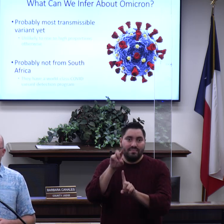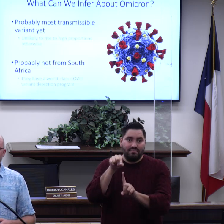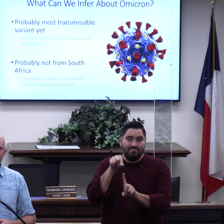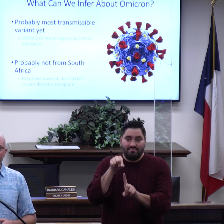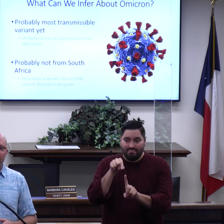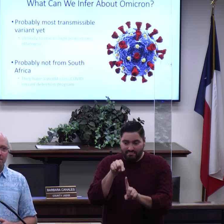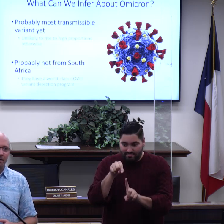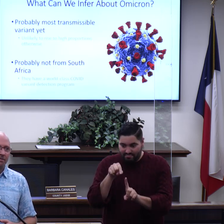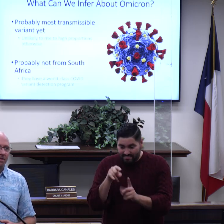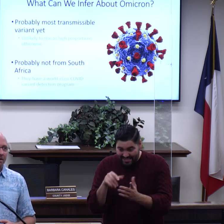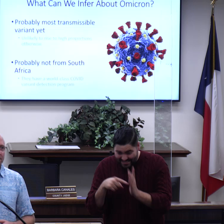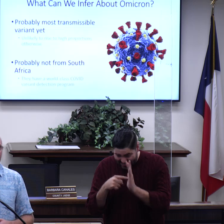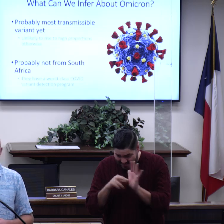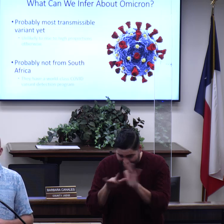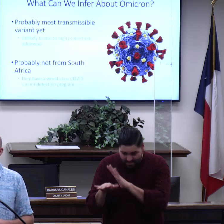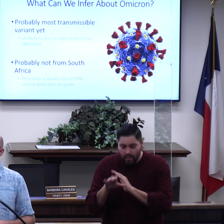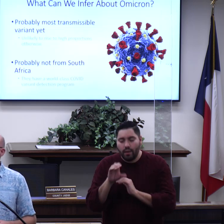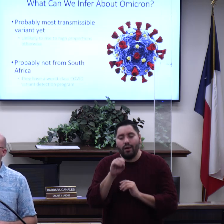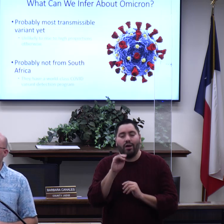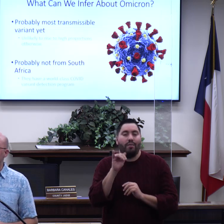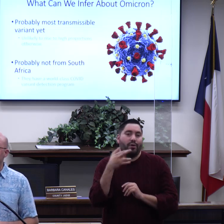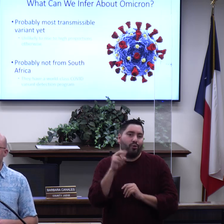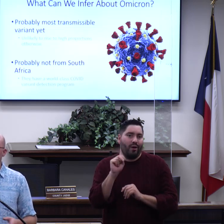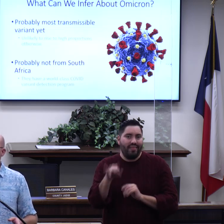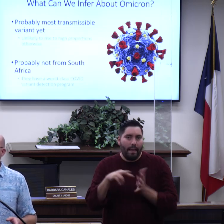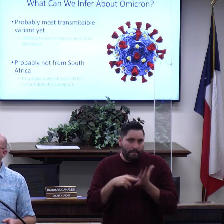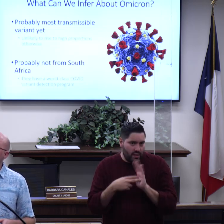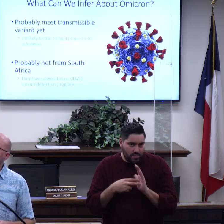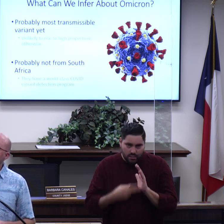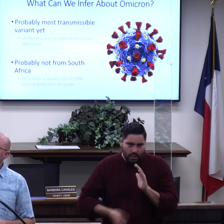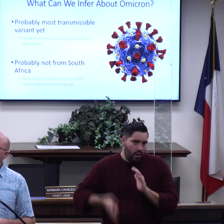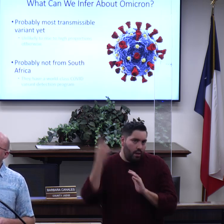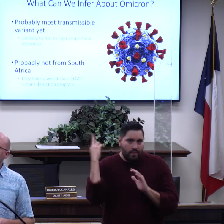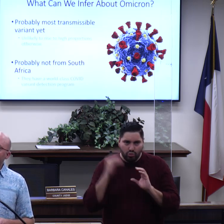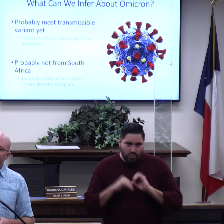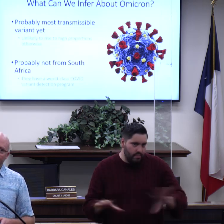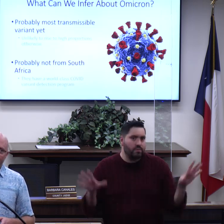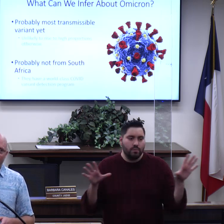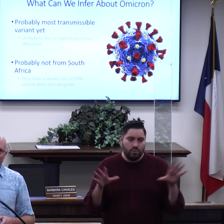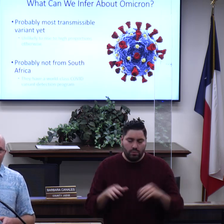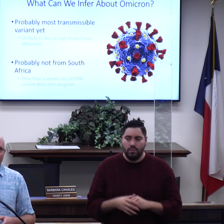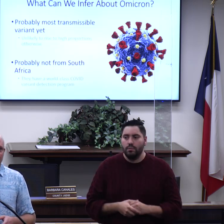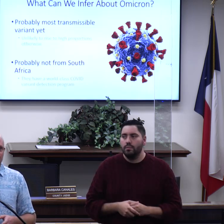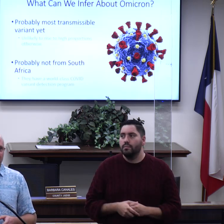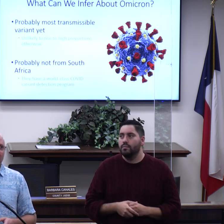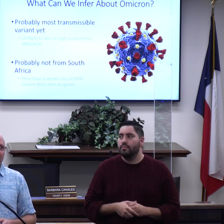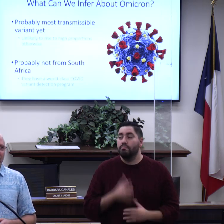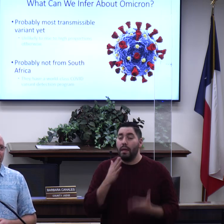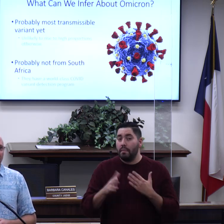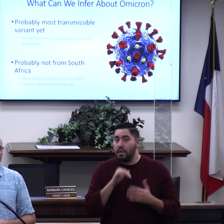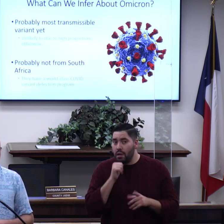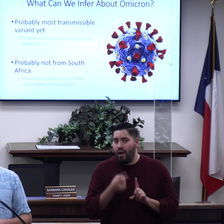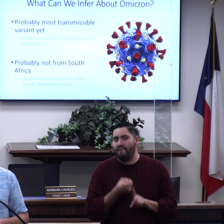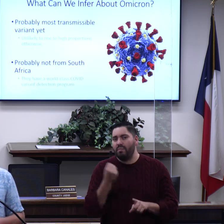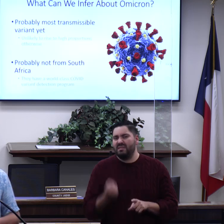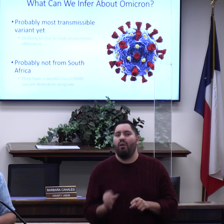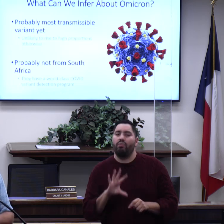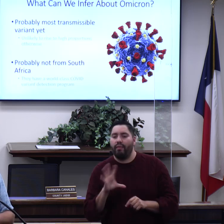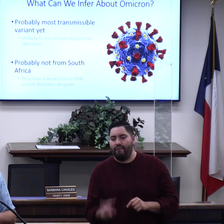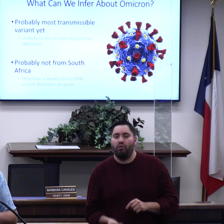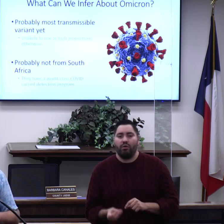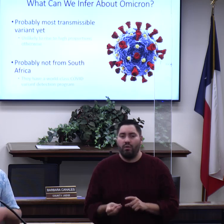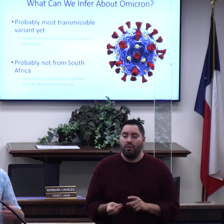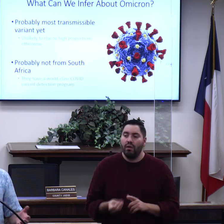that's highly indicative that it's highly transmissible compared to Delta. It's probably not from South Africa, even